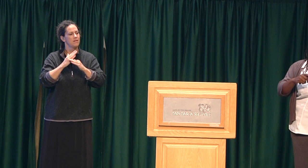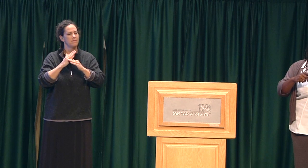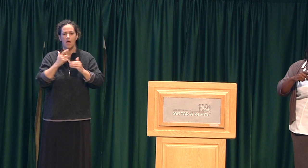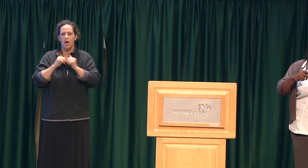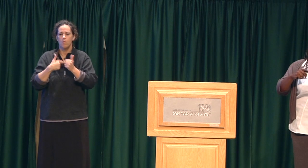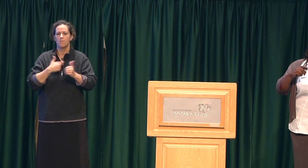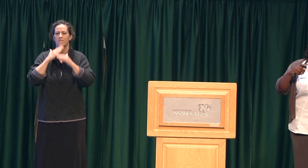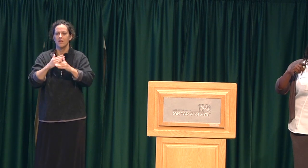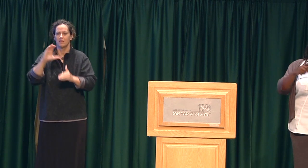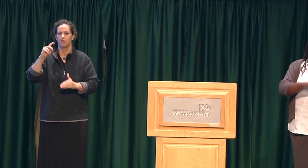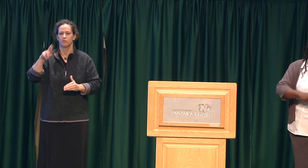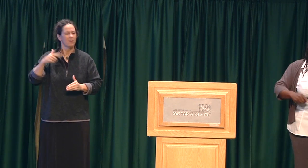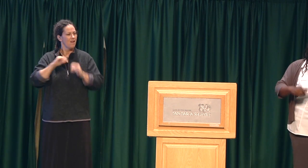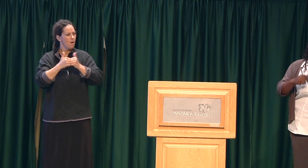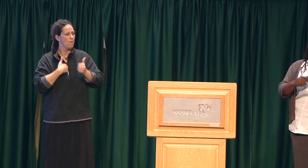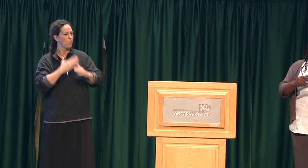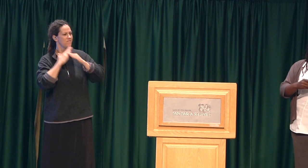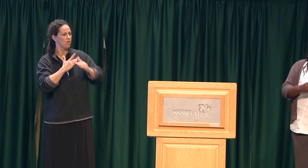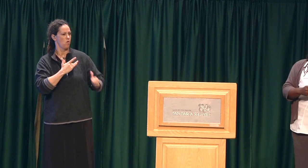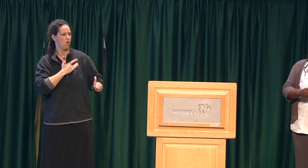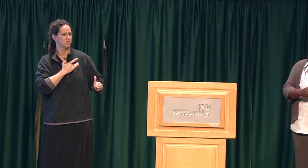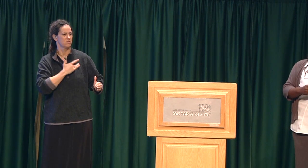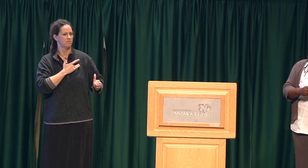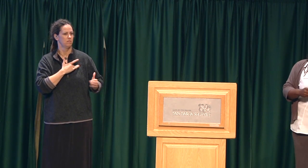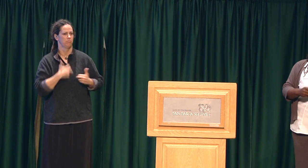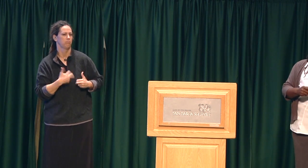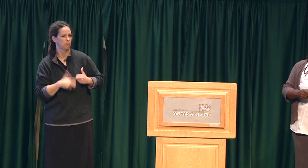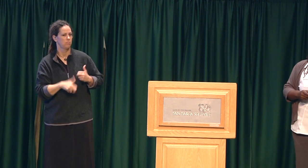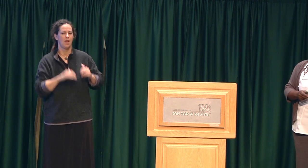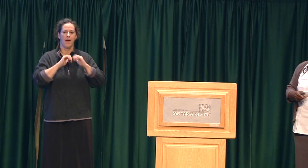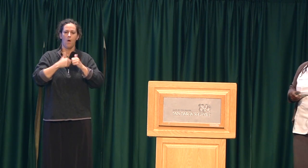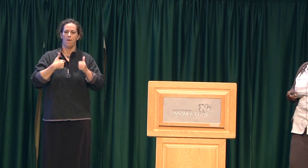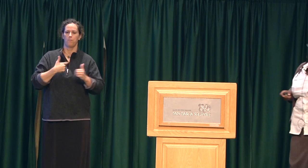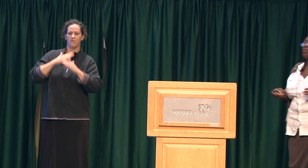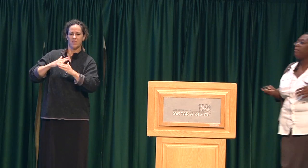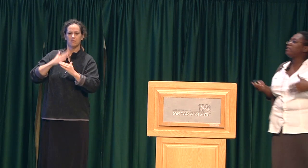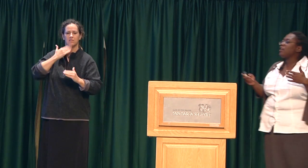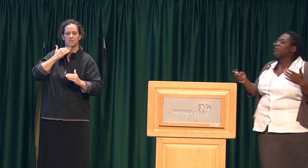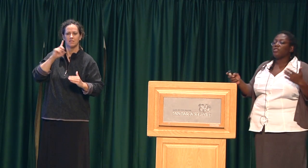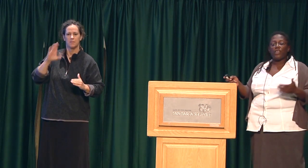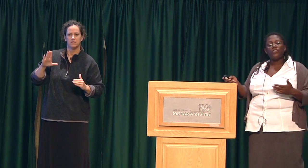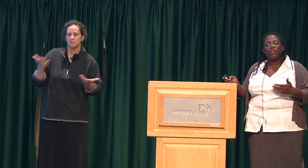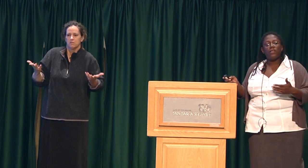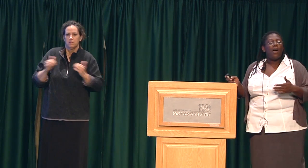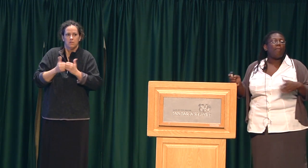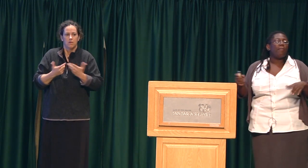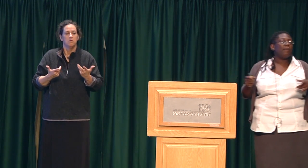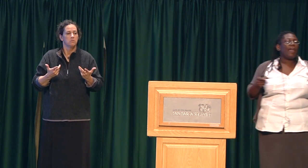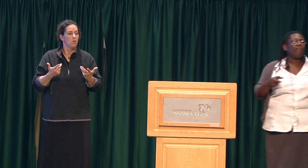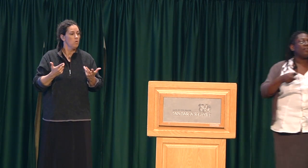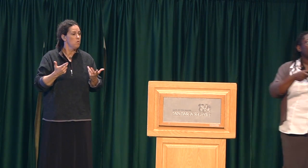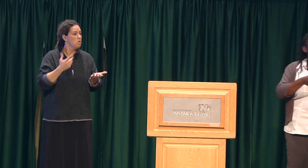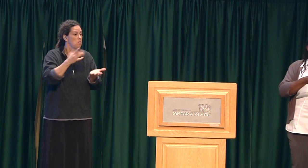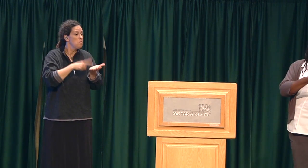disease or diabetes or whatever. They wanted that preventative information, and they wanted it in their language. So they made several suggestions about